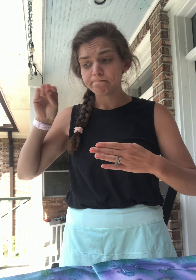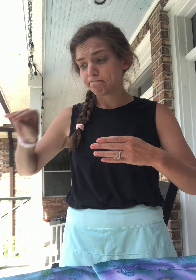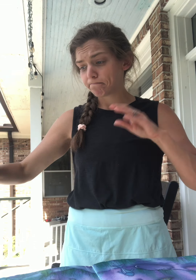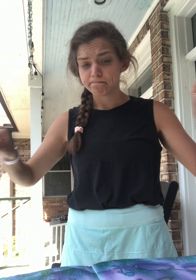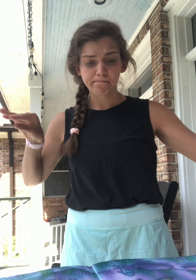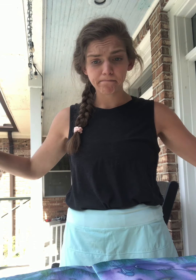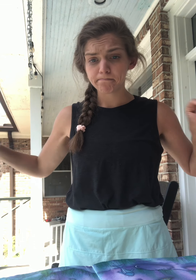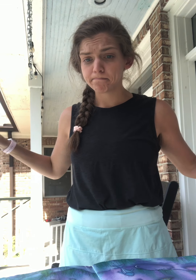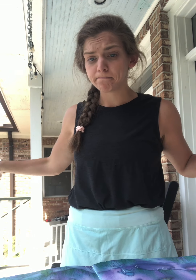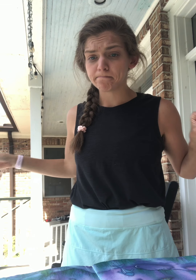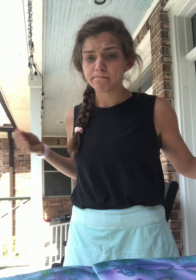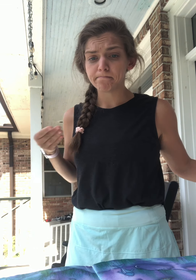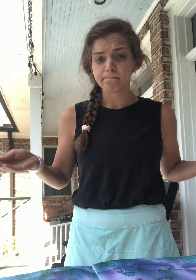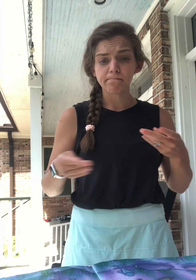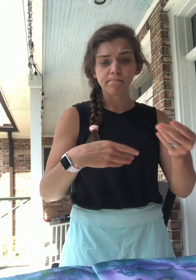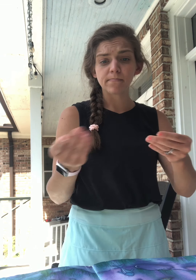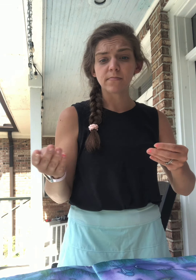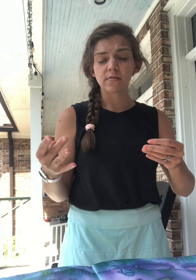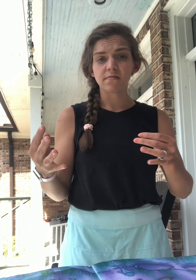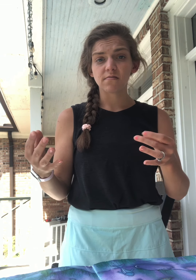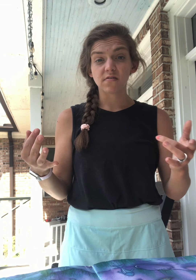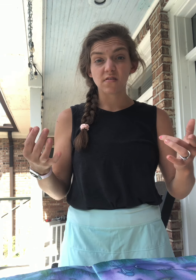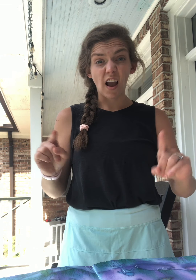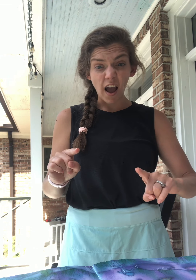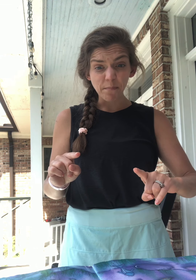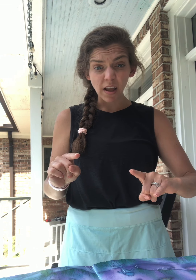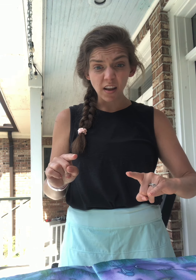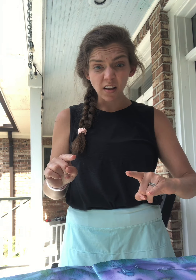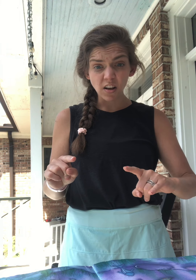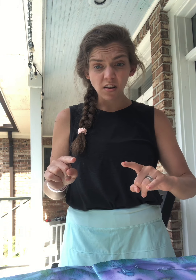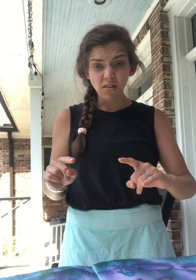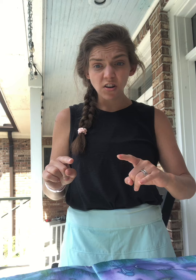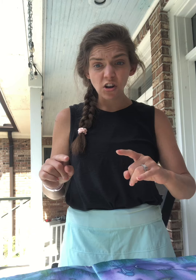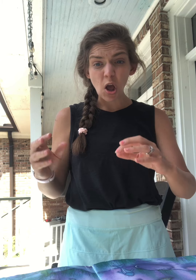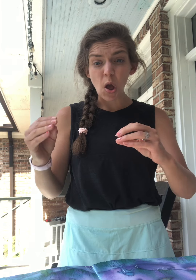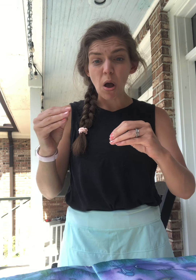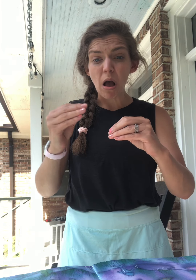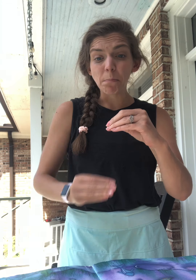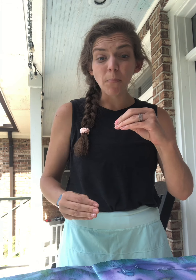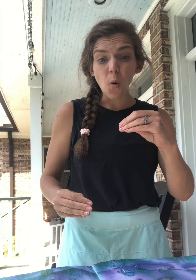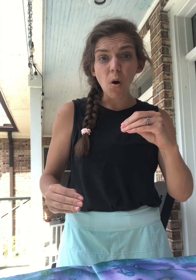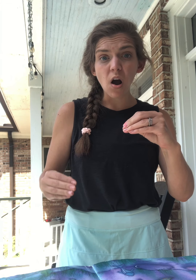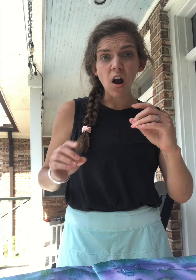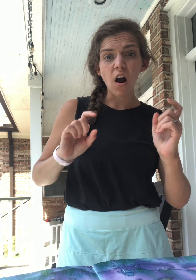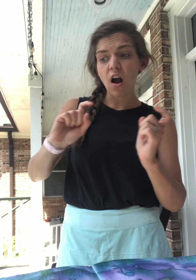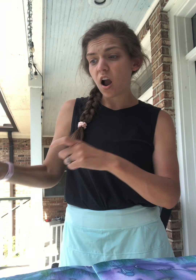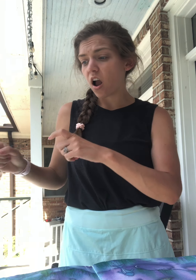and right. And the more he gave away, the more delighted he became.